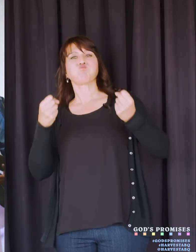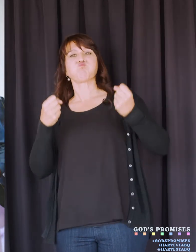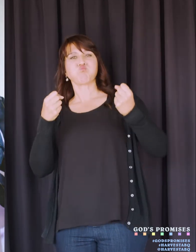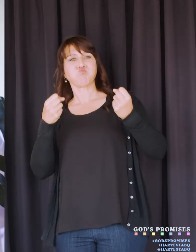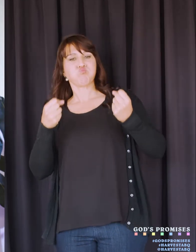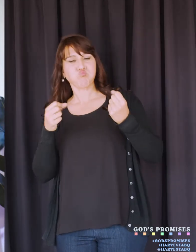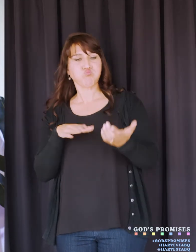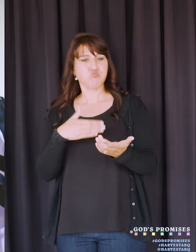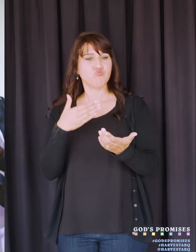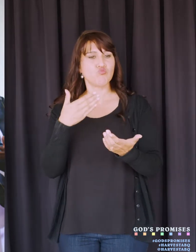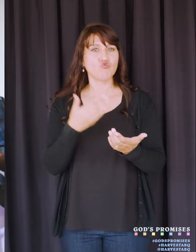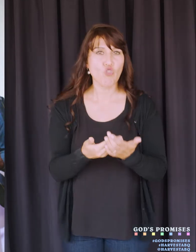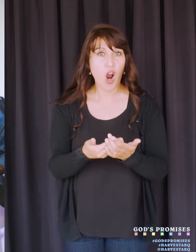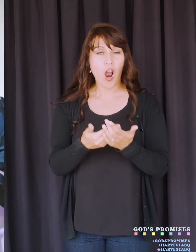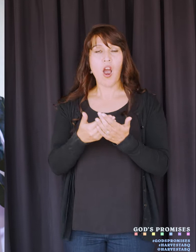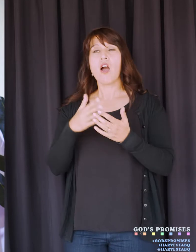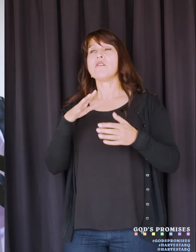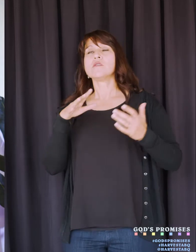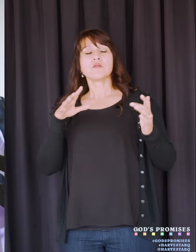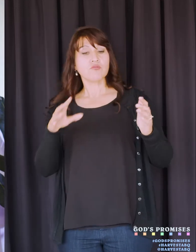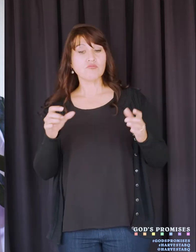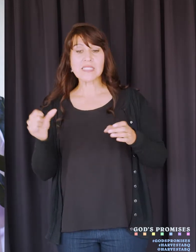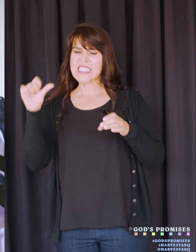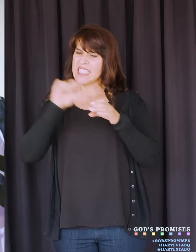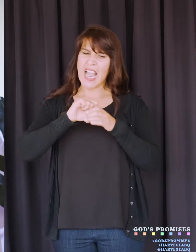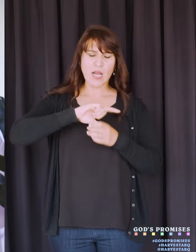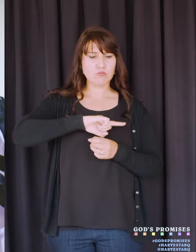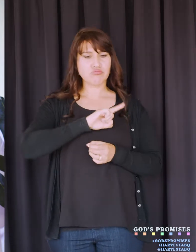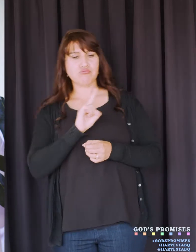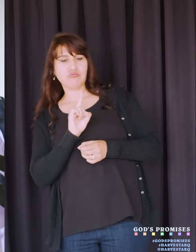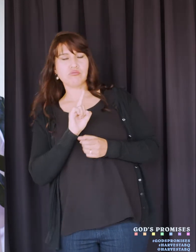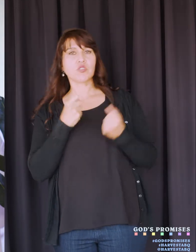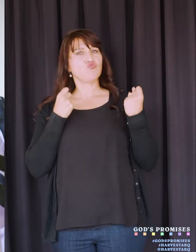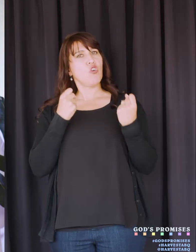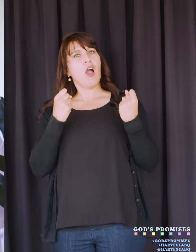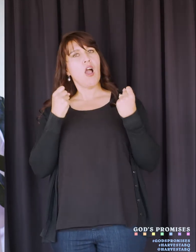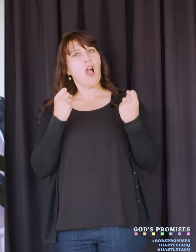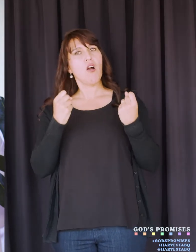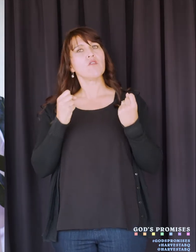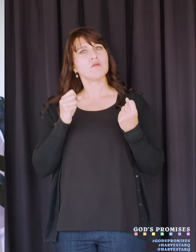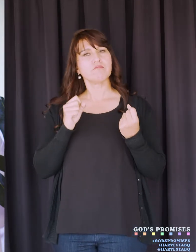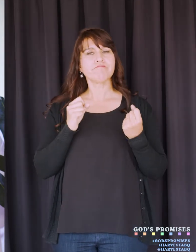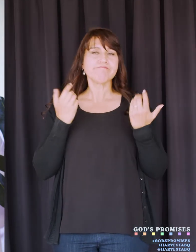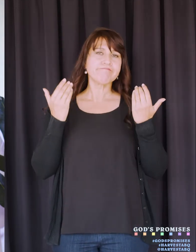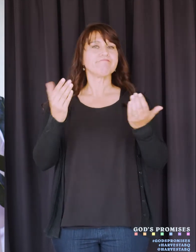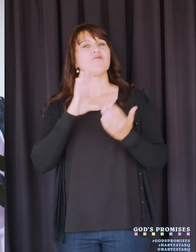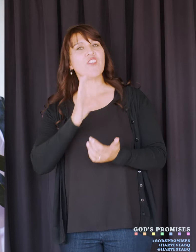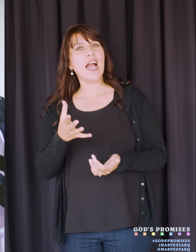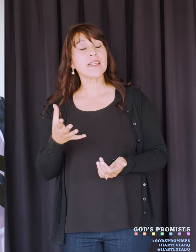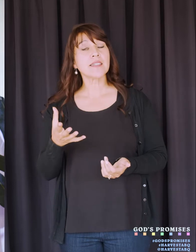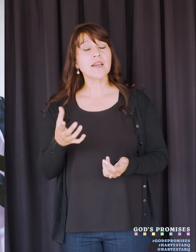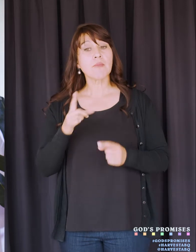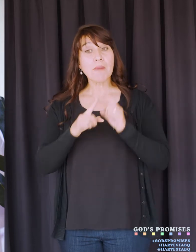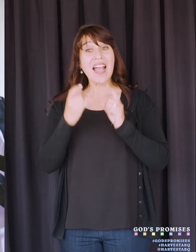to Lisa and the girls on this farmer's tractor, and we got the gas in the car, and off we went on our way. If